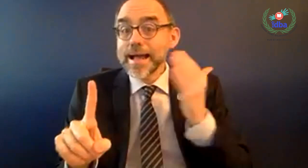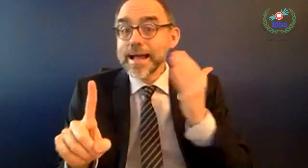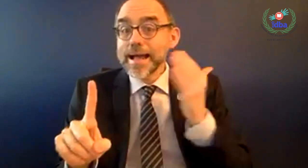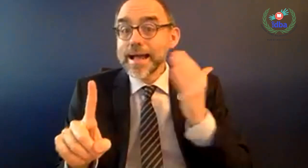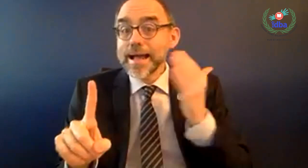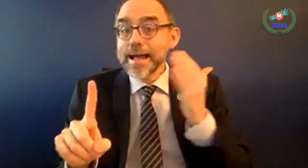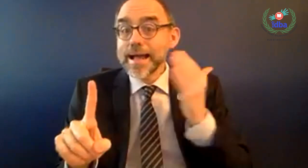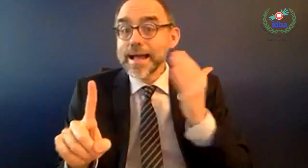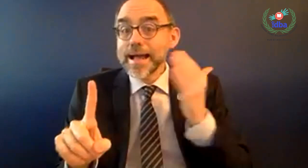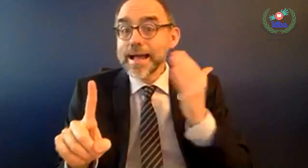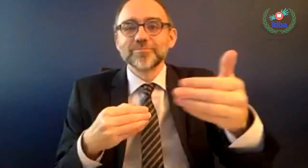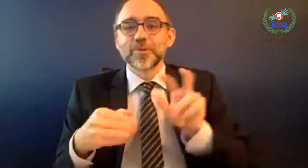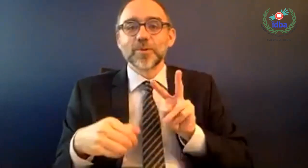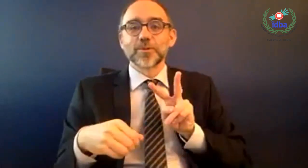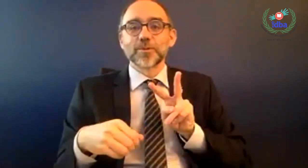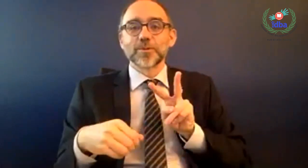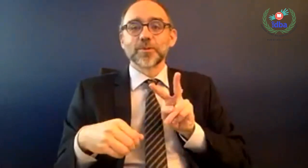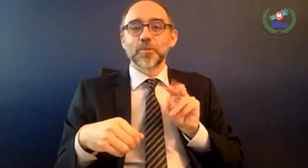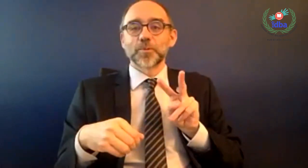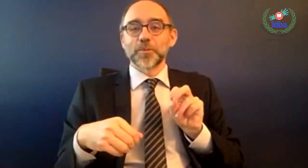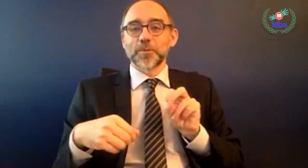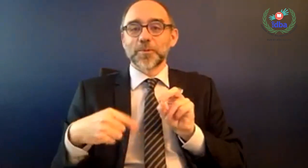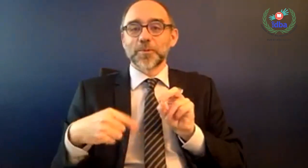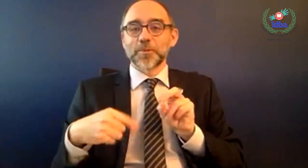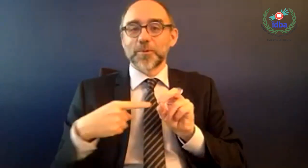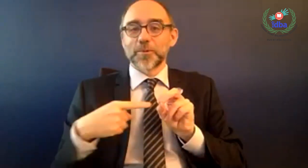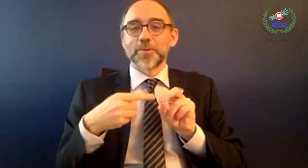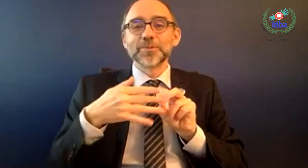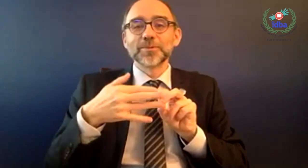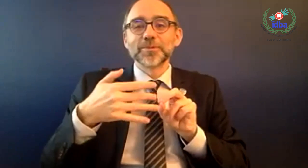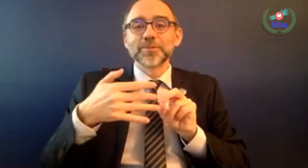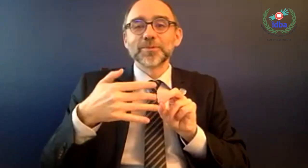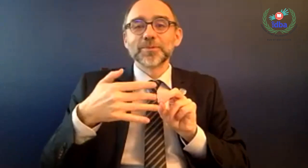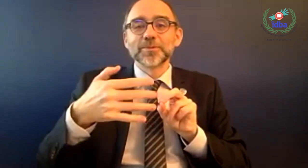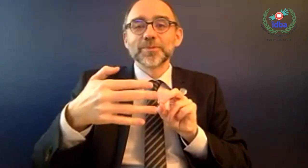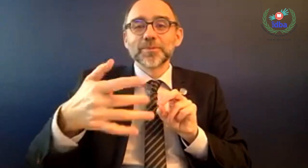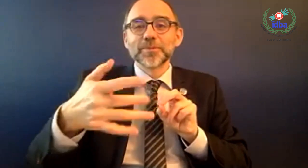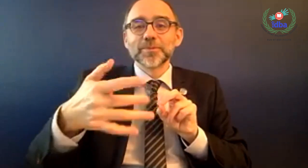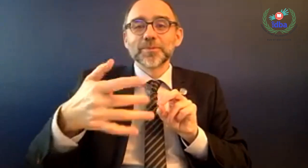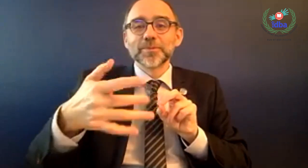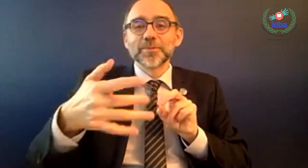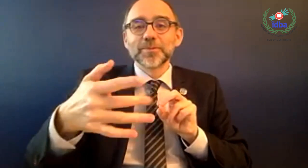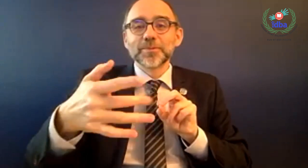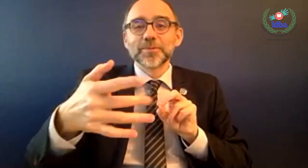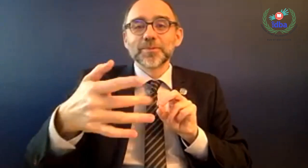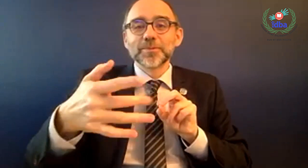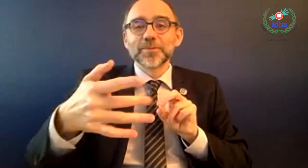Got four bigger aims for next years, that is 2020 to 2030.